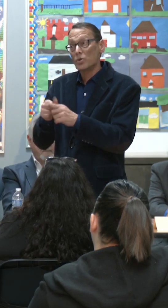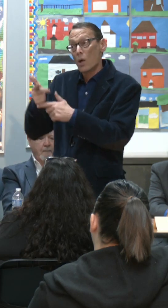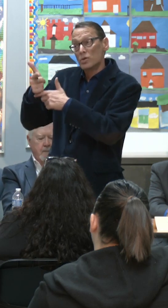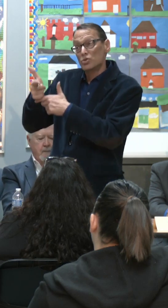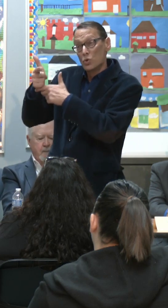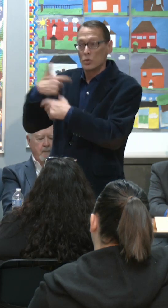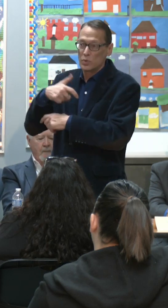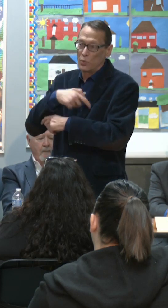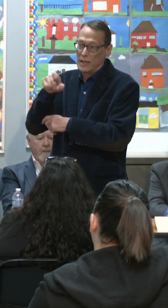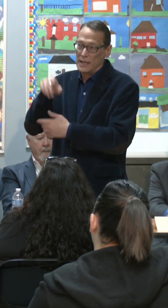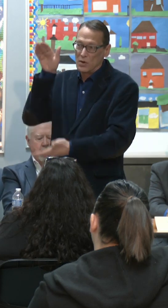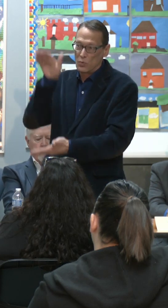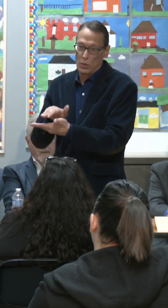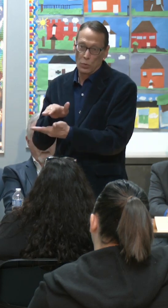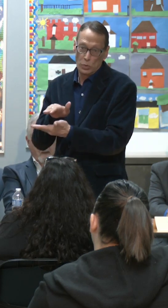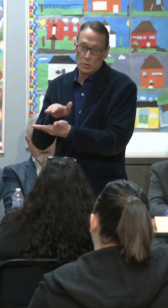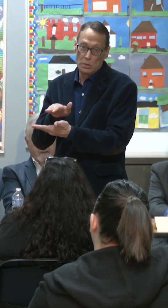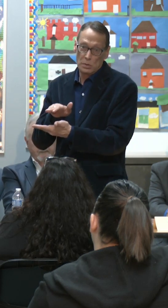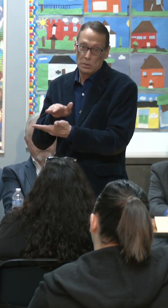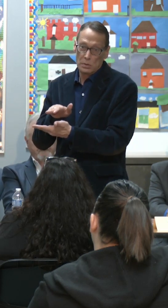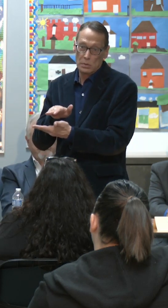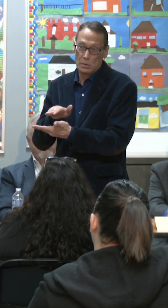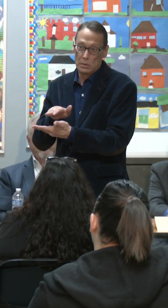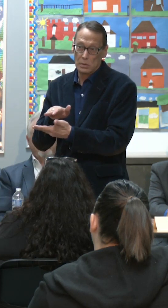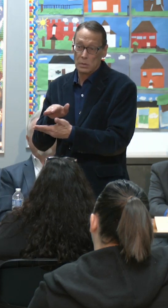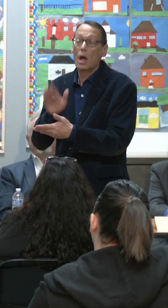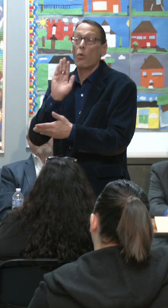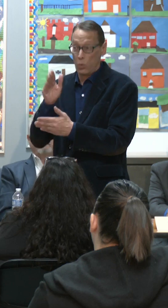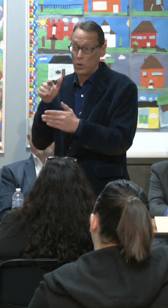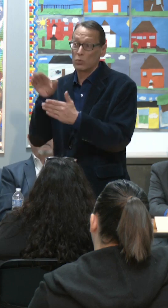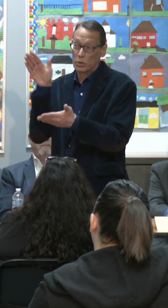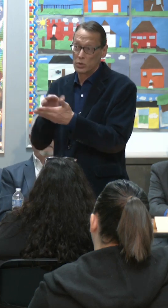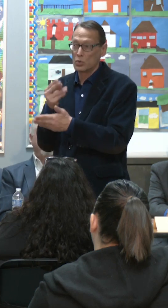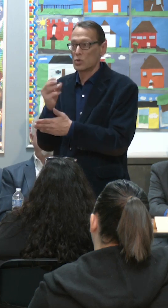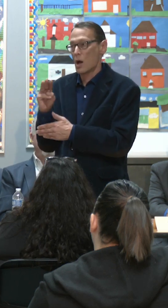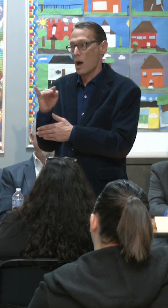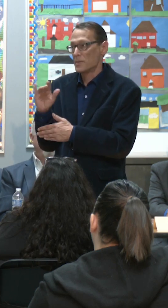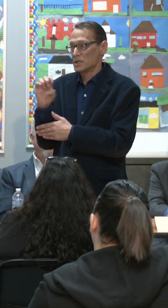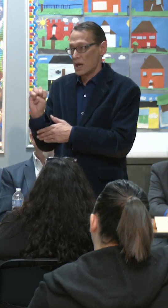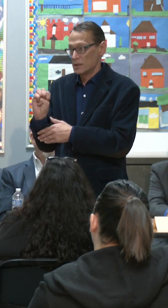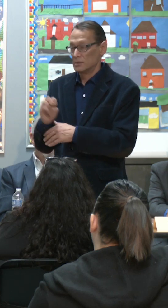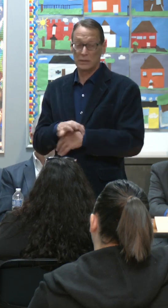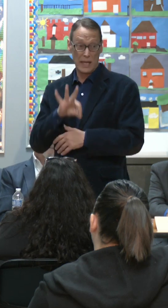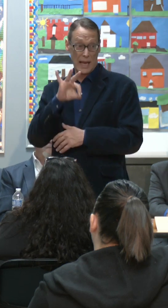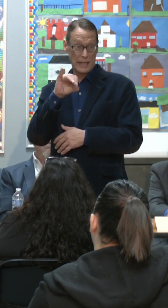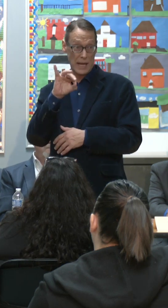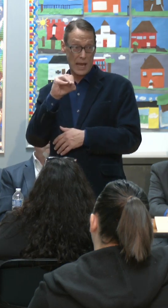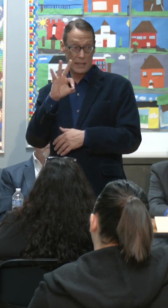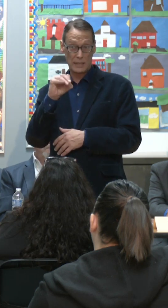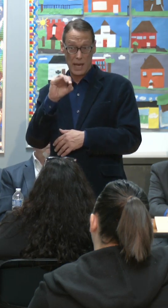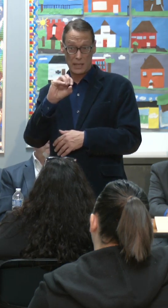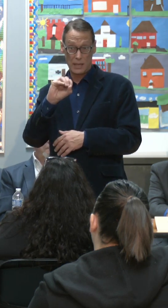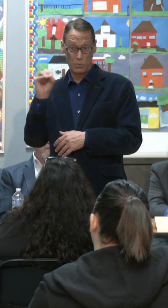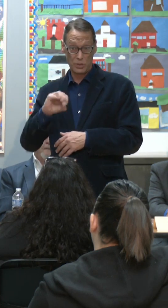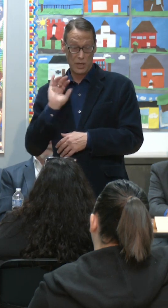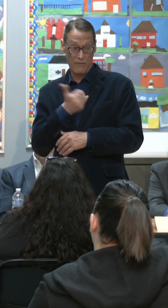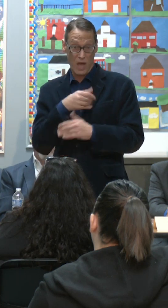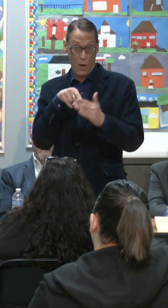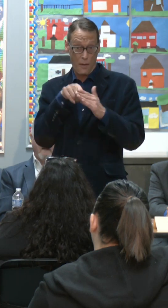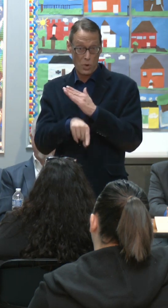have that. It breaks it down by citywide. It breaks it down by North, Central, South Patrol. It breaks it down by